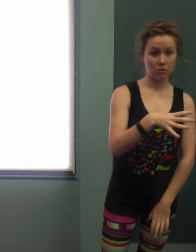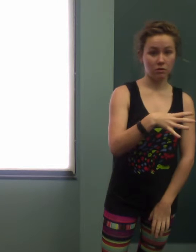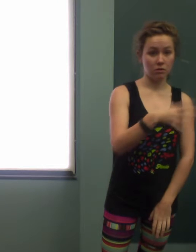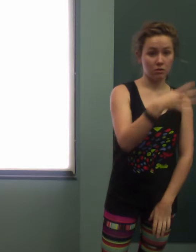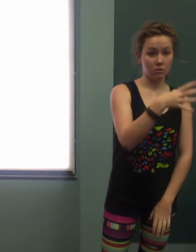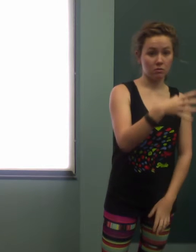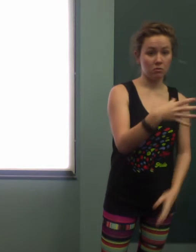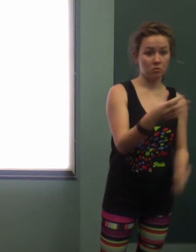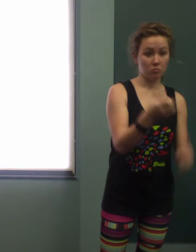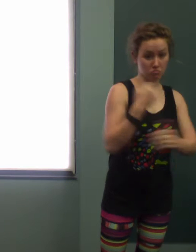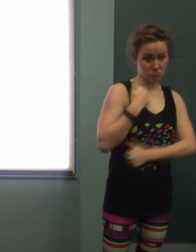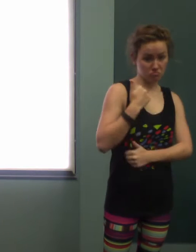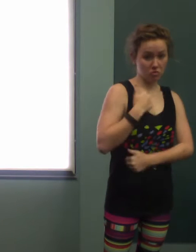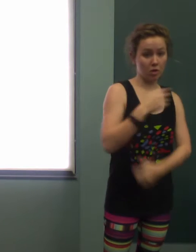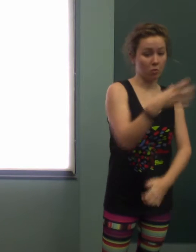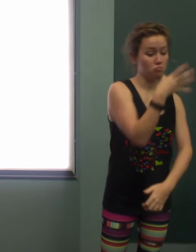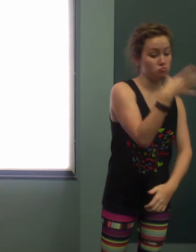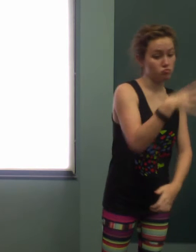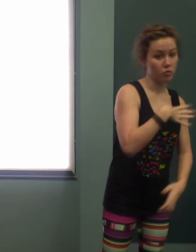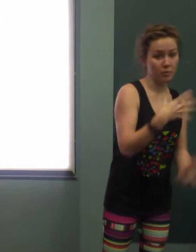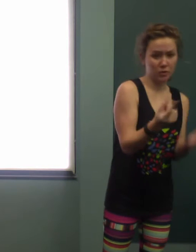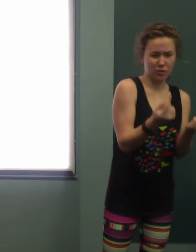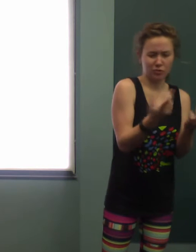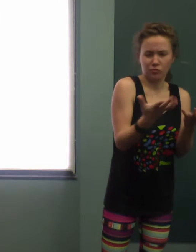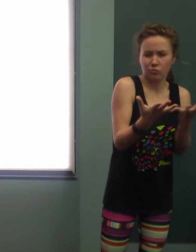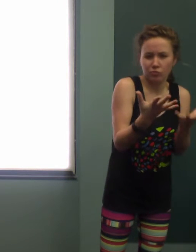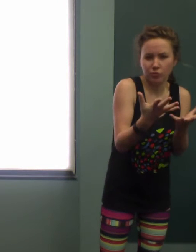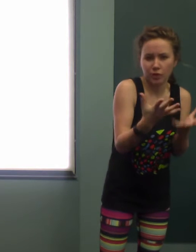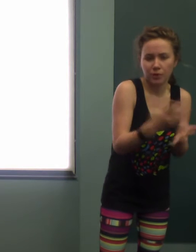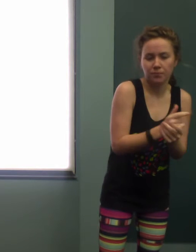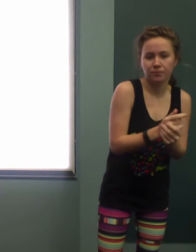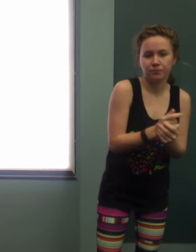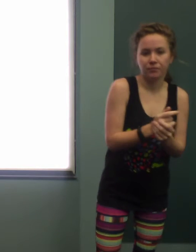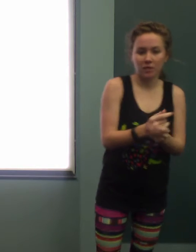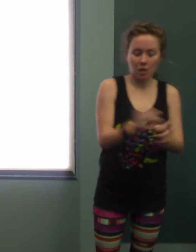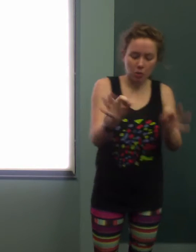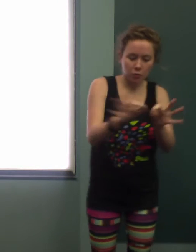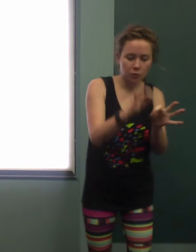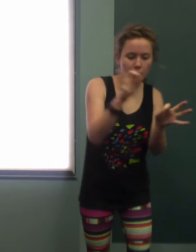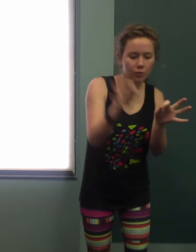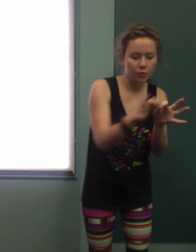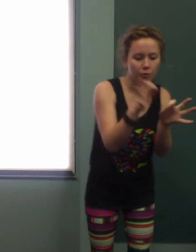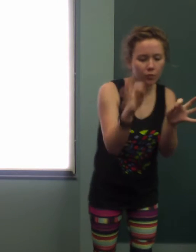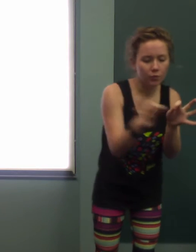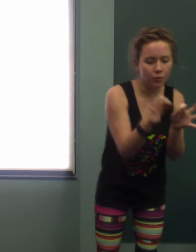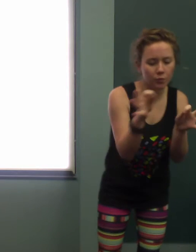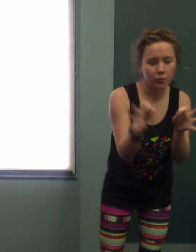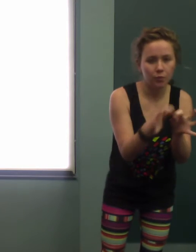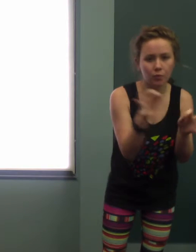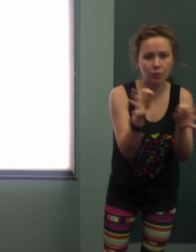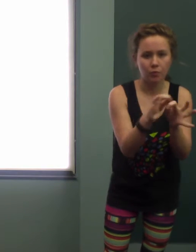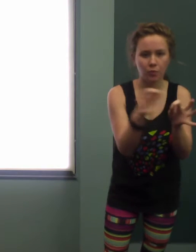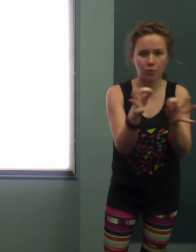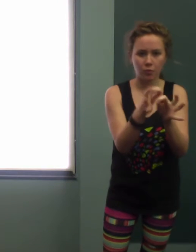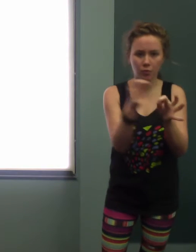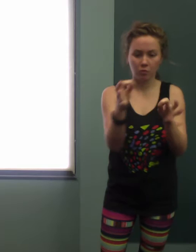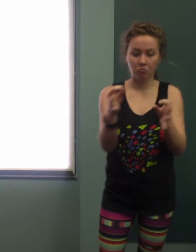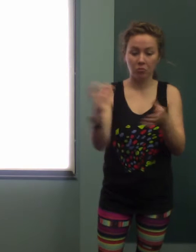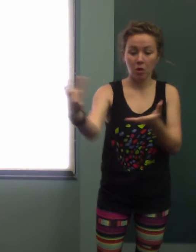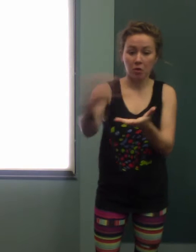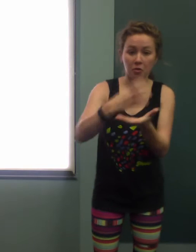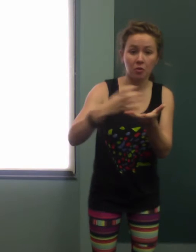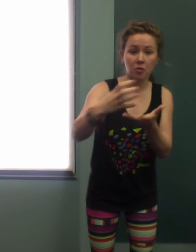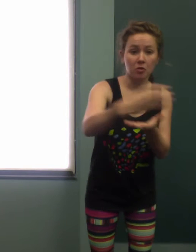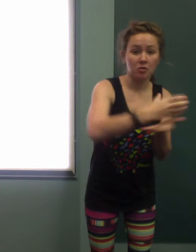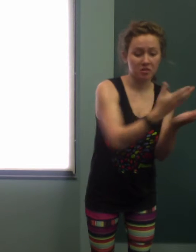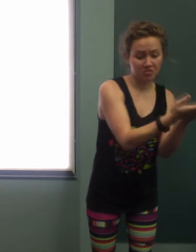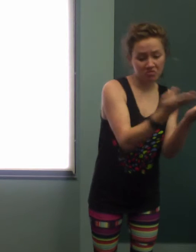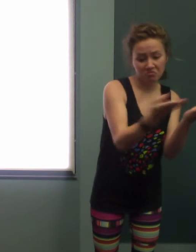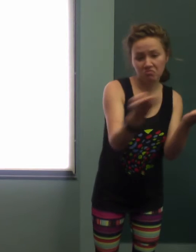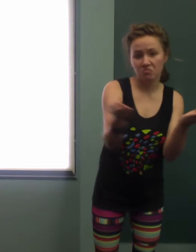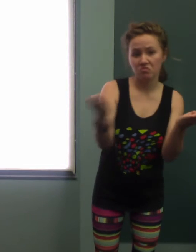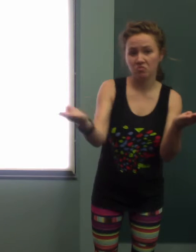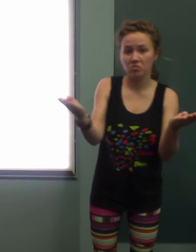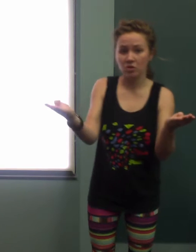food. It's known that young Irish women participated in the war itself as cross-dressing